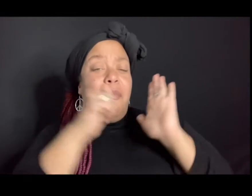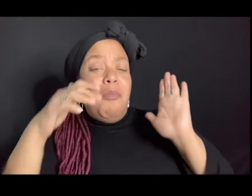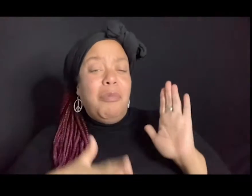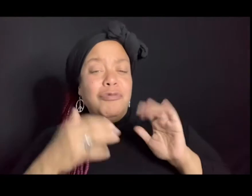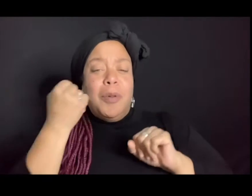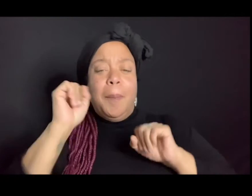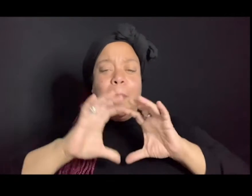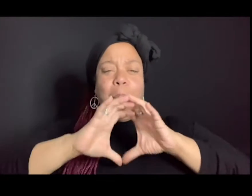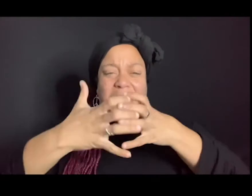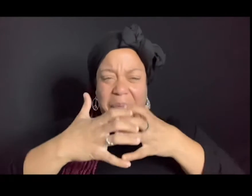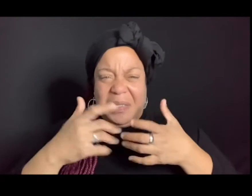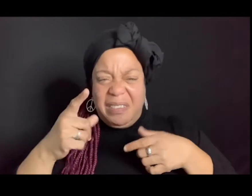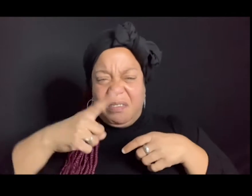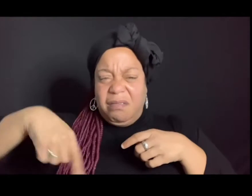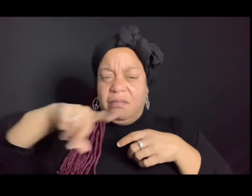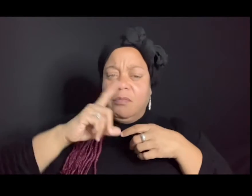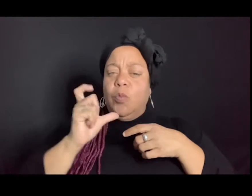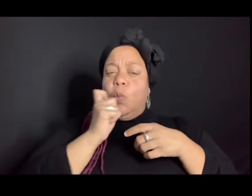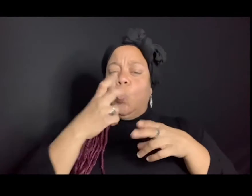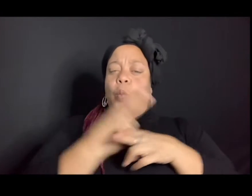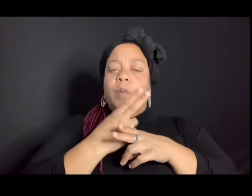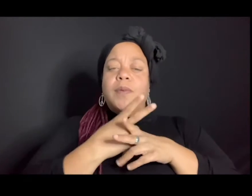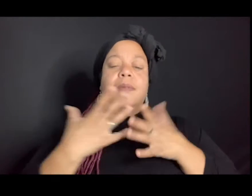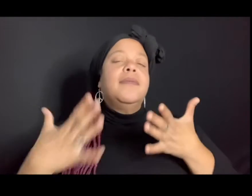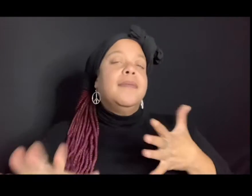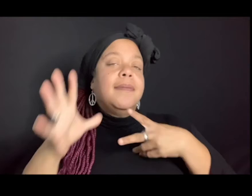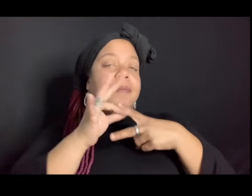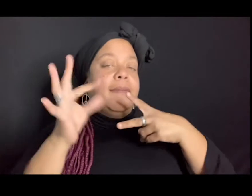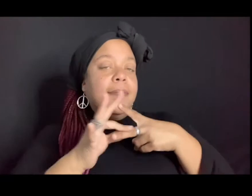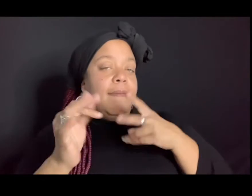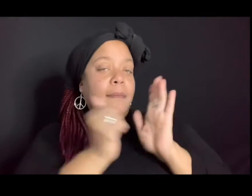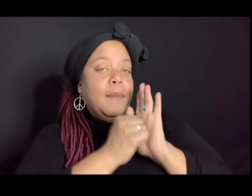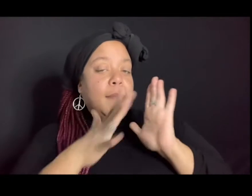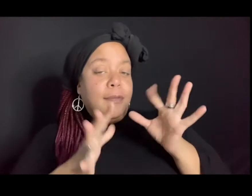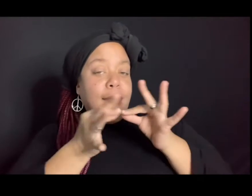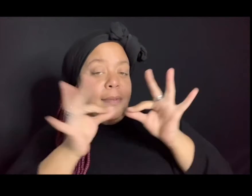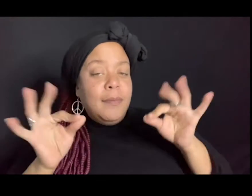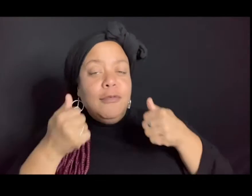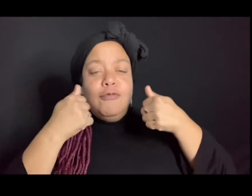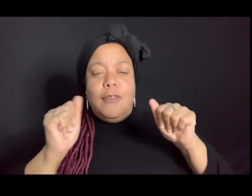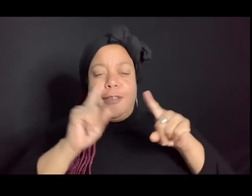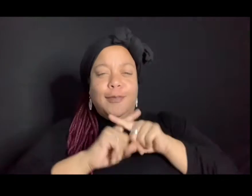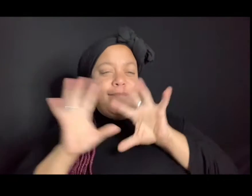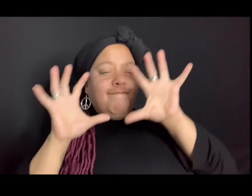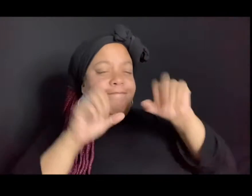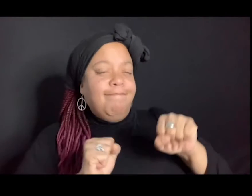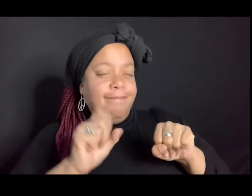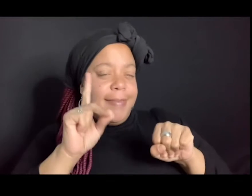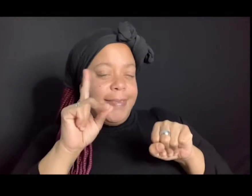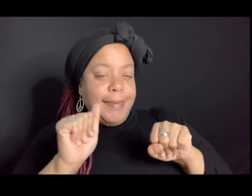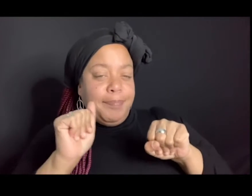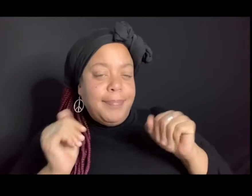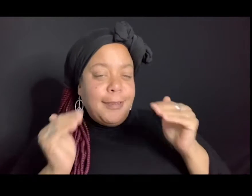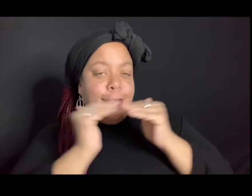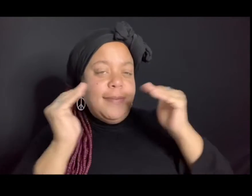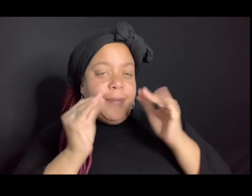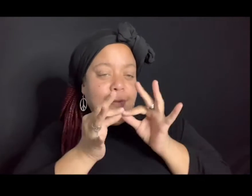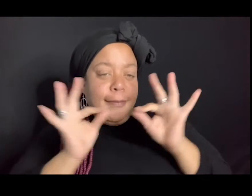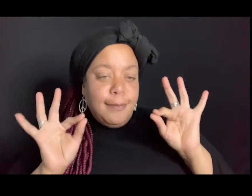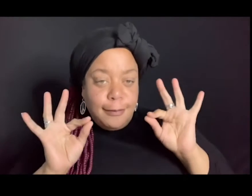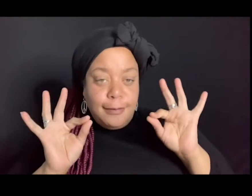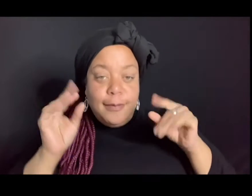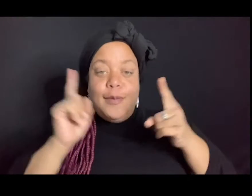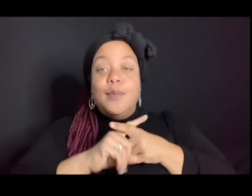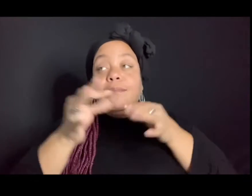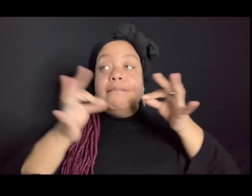movement proponents who will use selective abortion language and try to hijack the disability justice